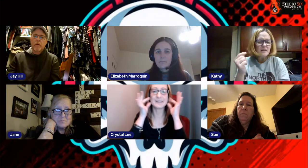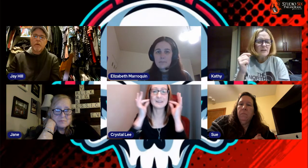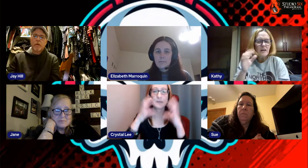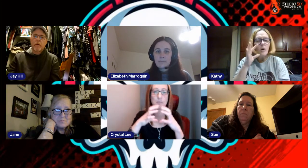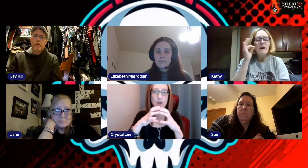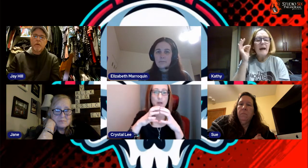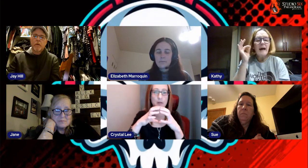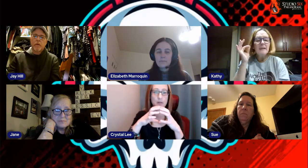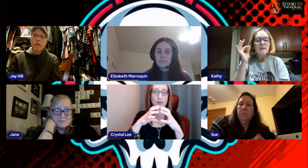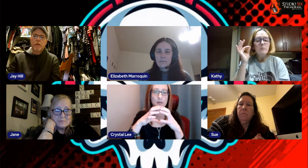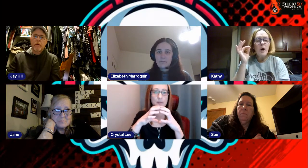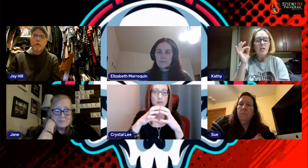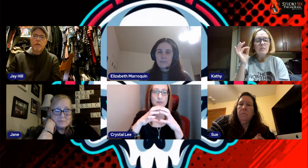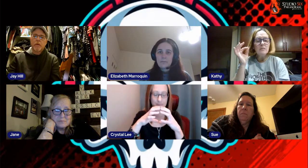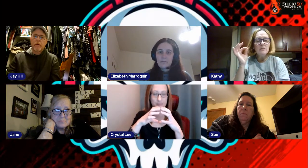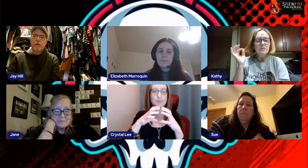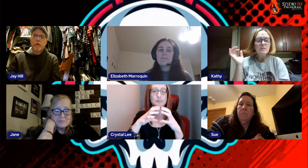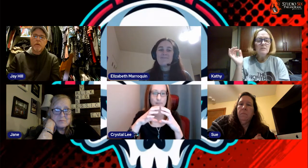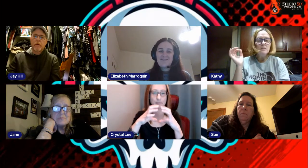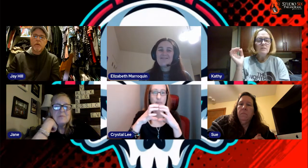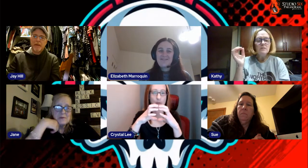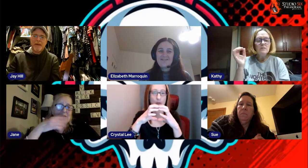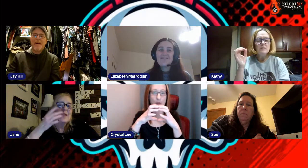this? Oh, cat ball.